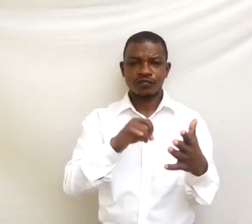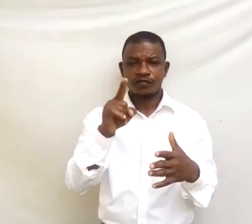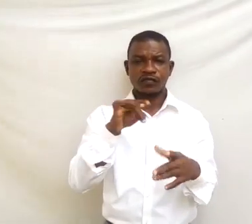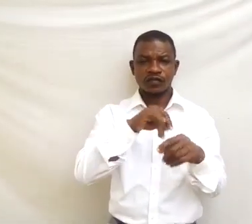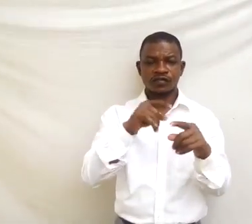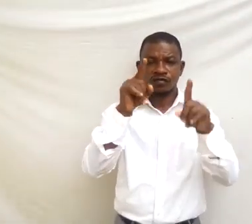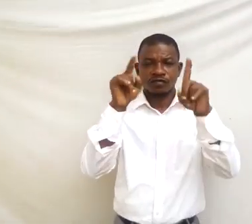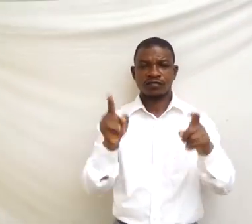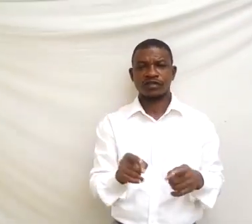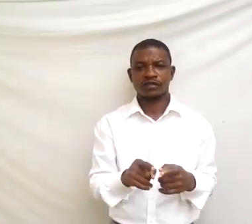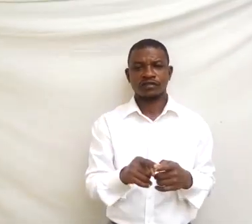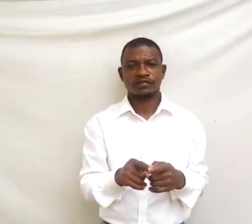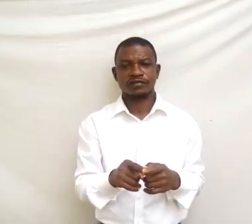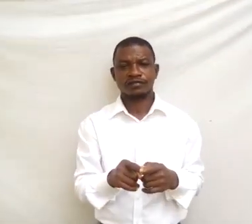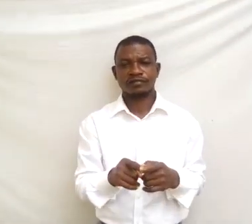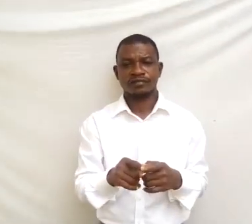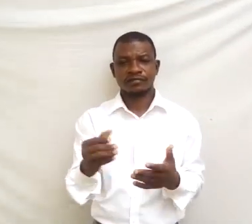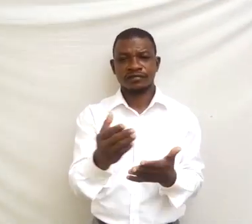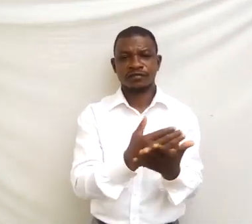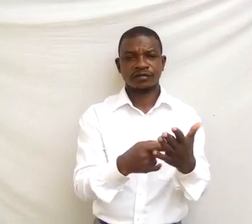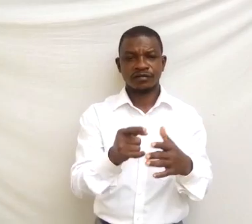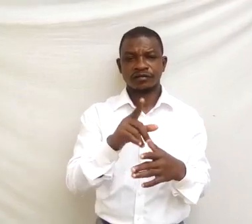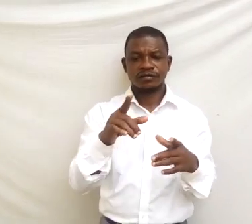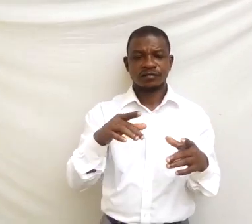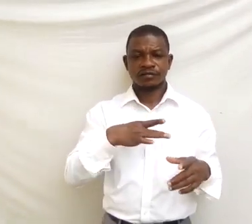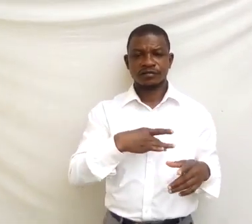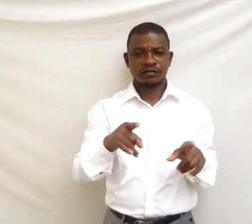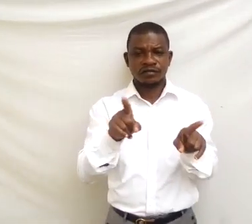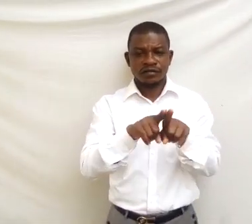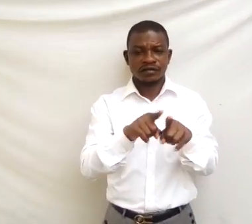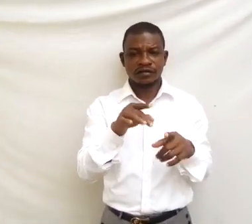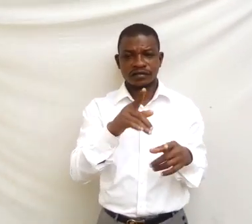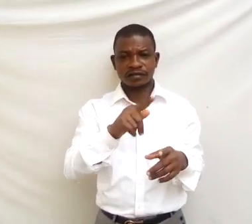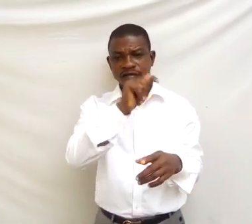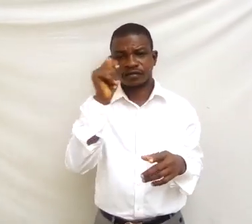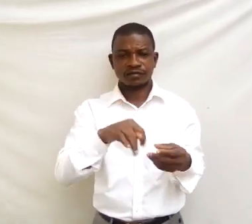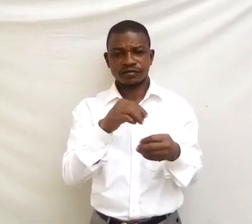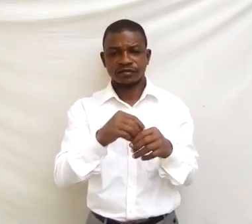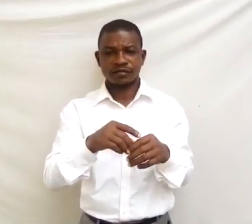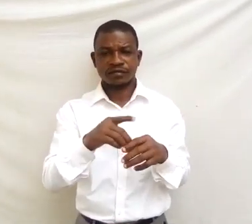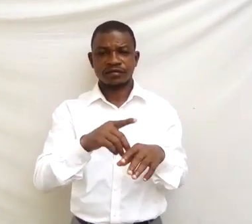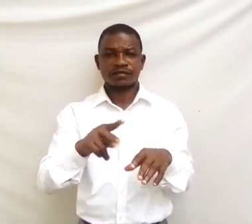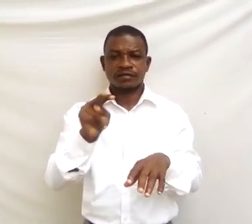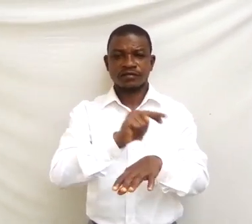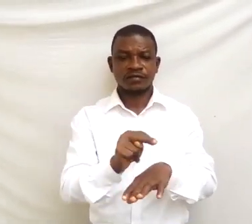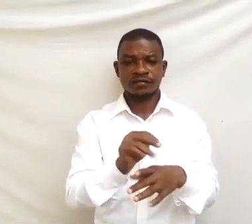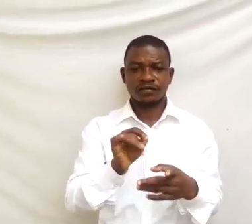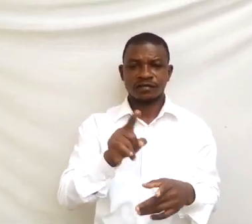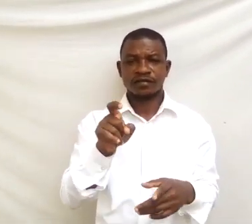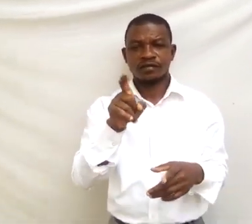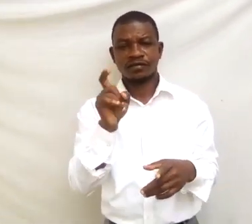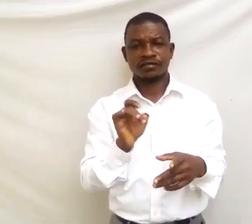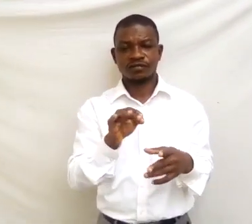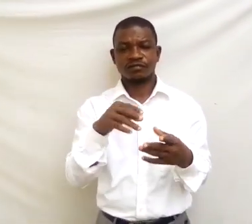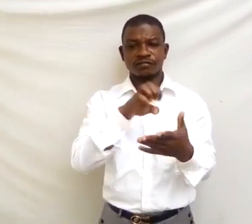brackets. Collect the like terms in the numerator. X squared minus x squared